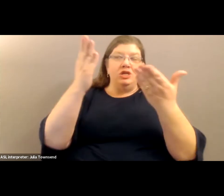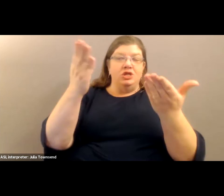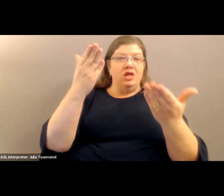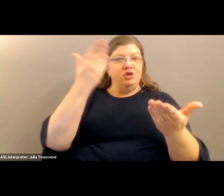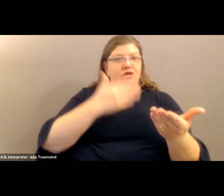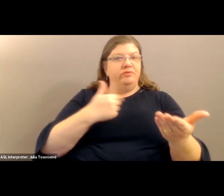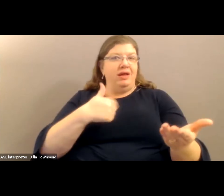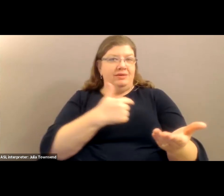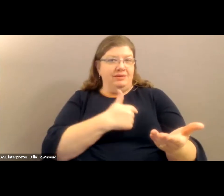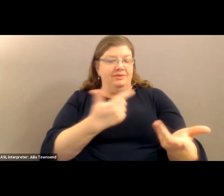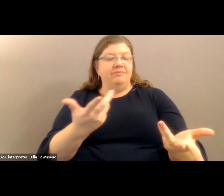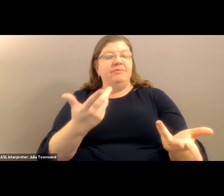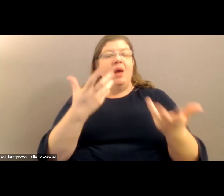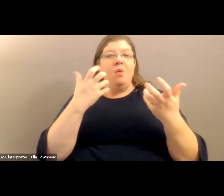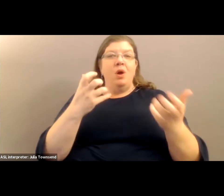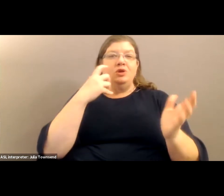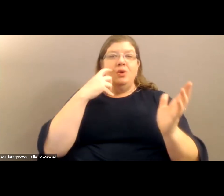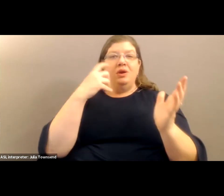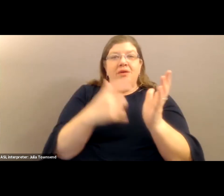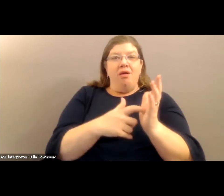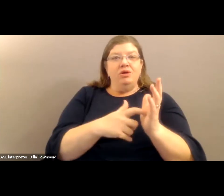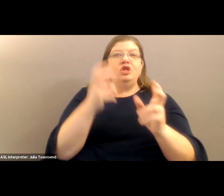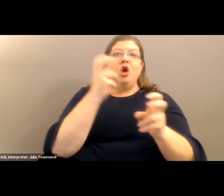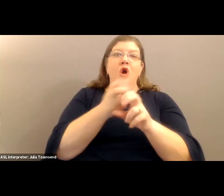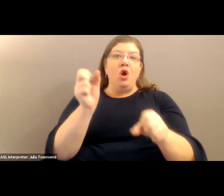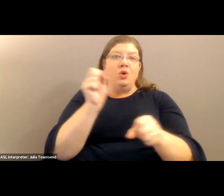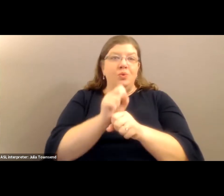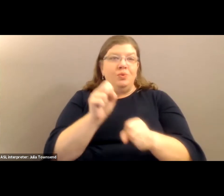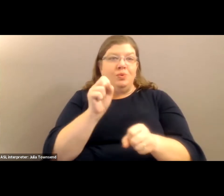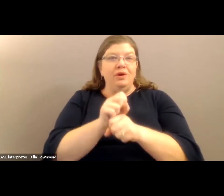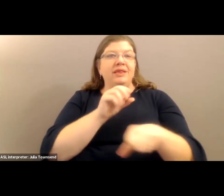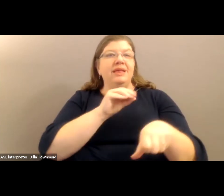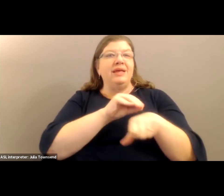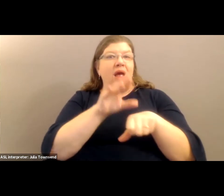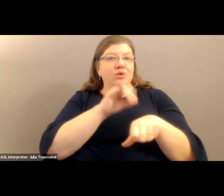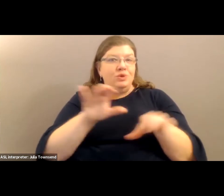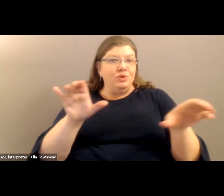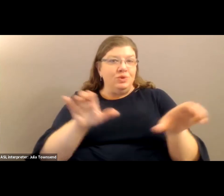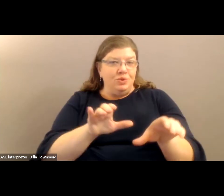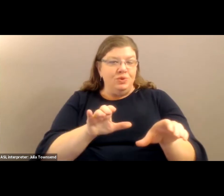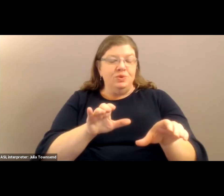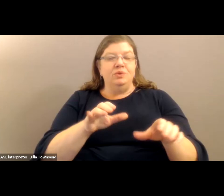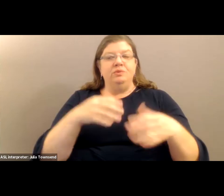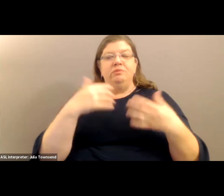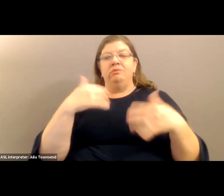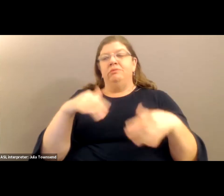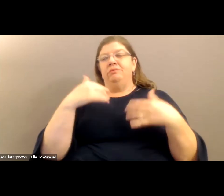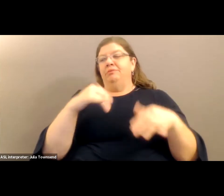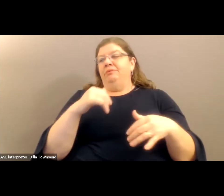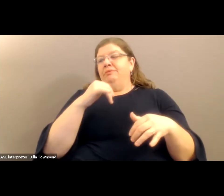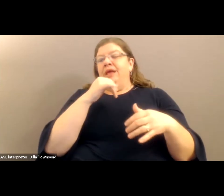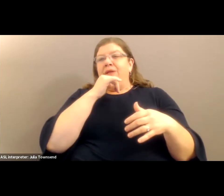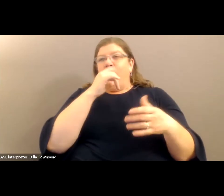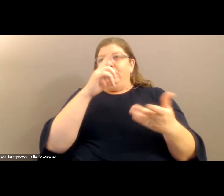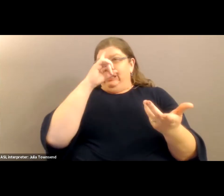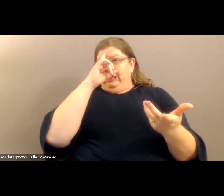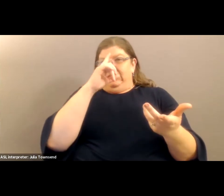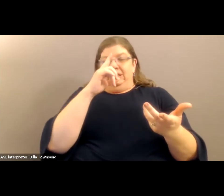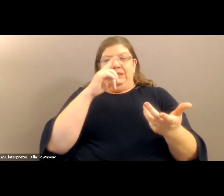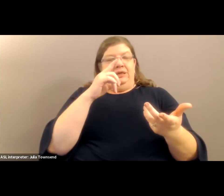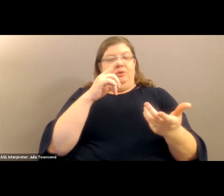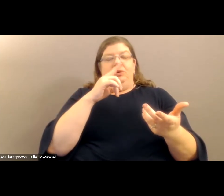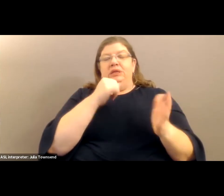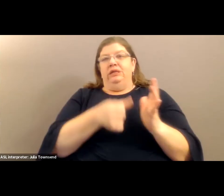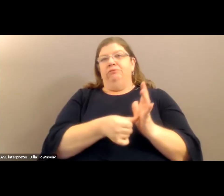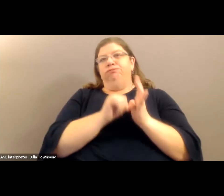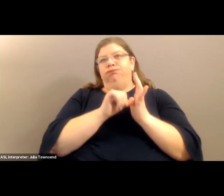us, and I want to acknowledge all the hard work that the counselors do. I don't think we can say enough words, we